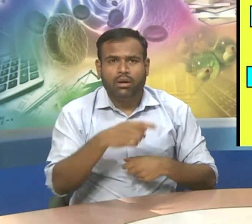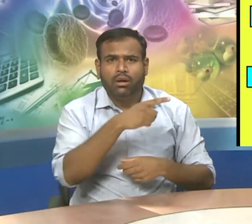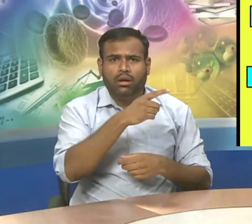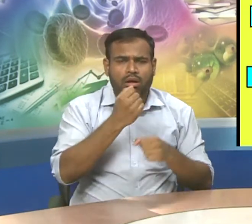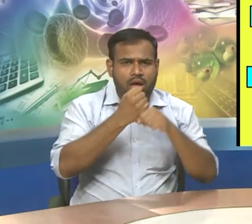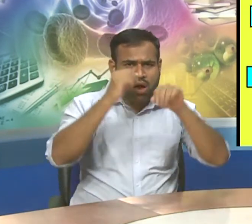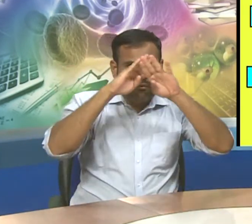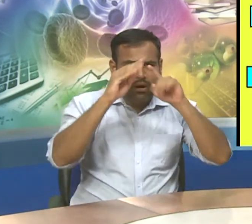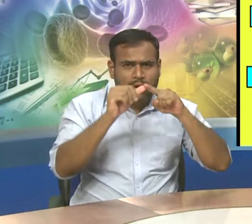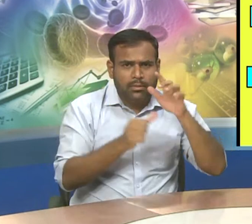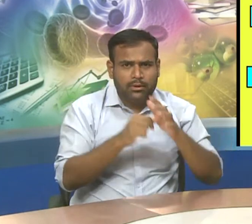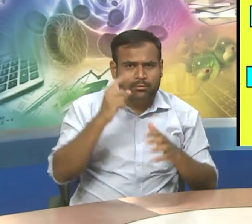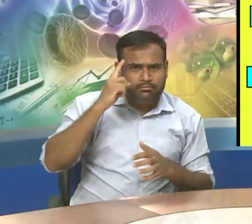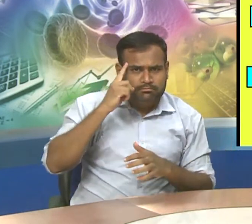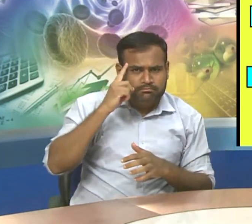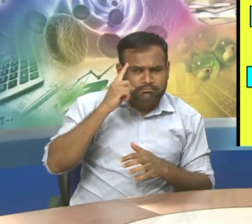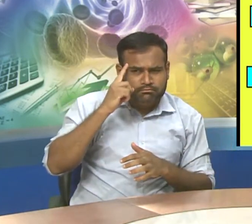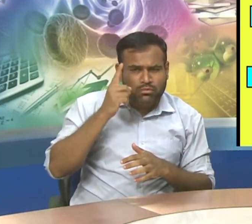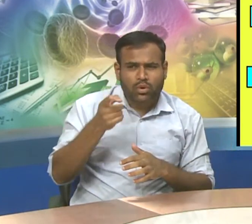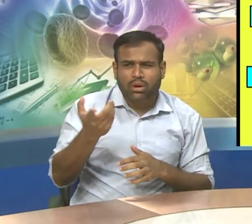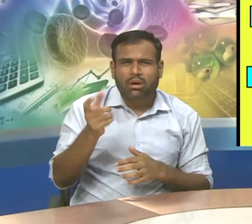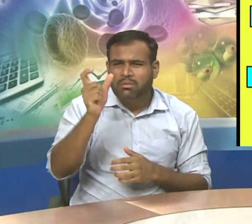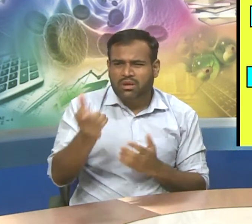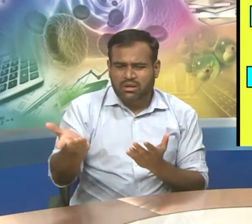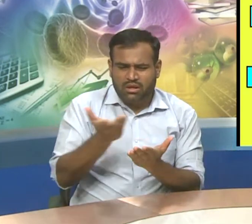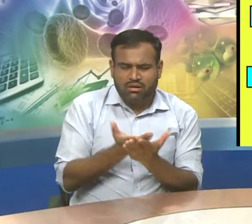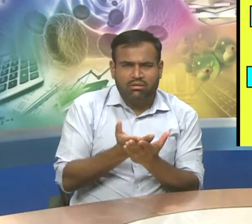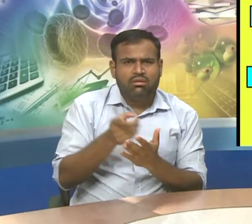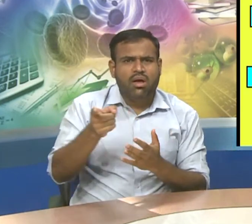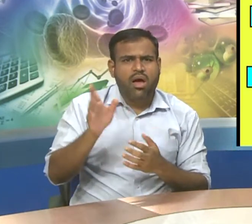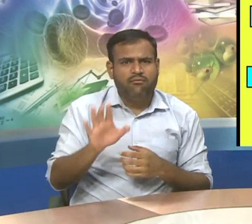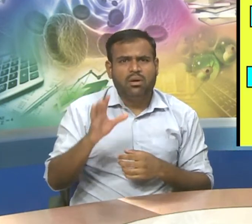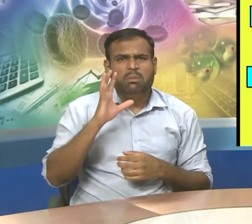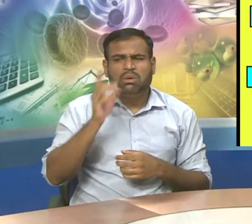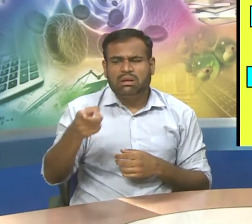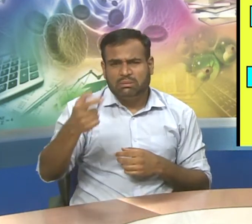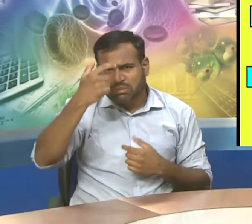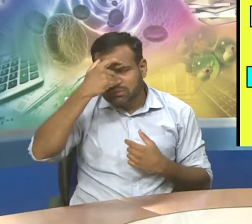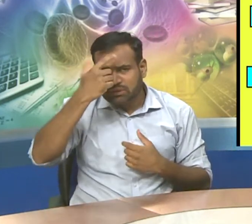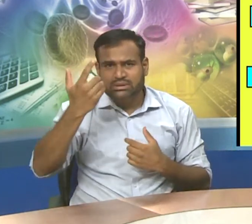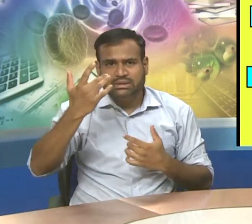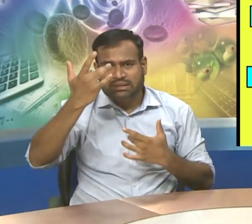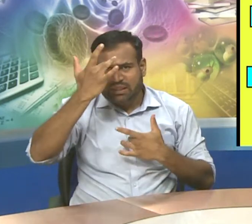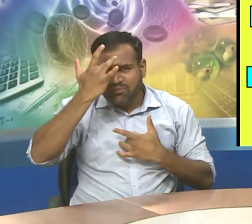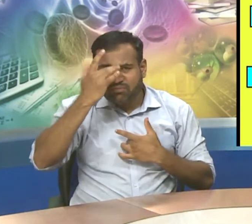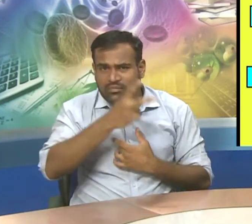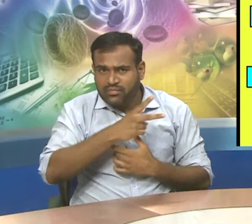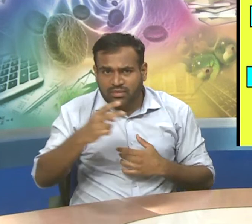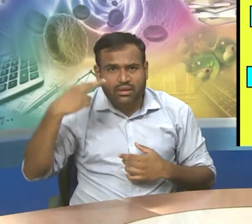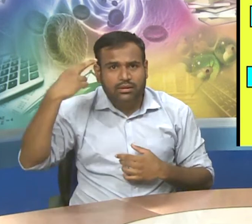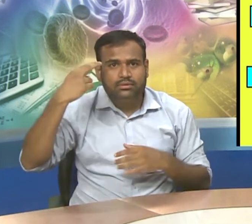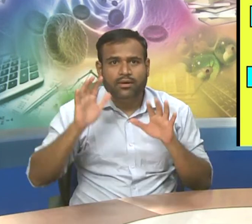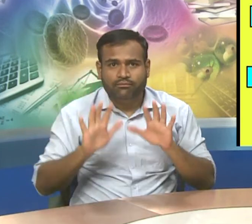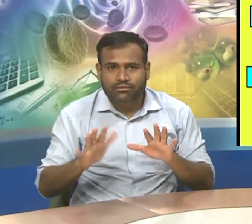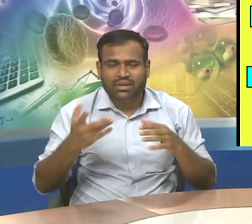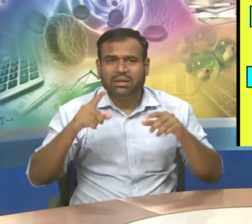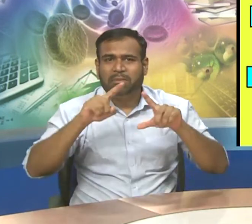of one originally awarded due to some special facts like illness,